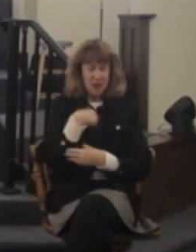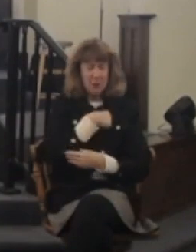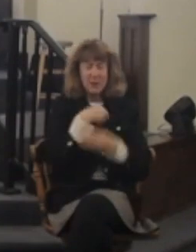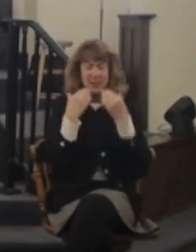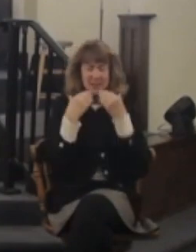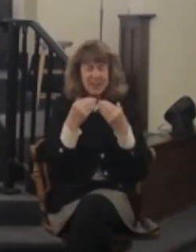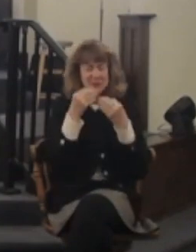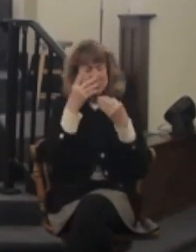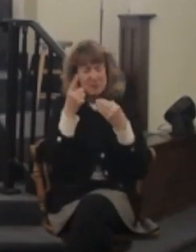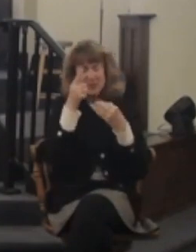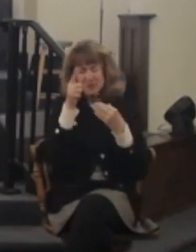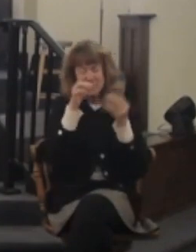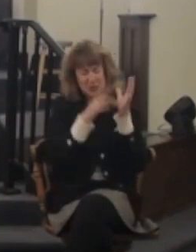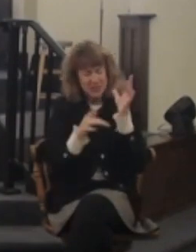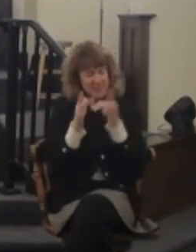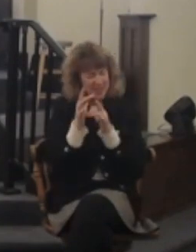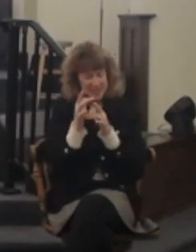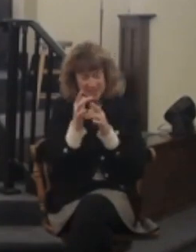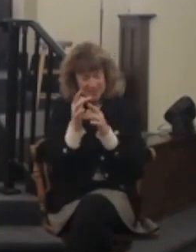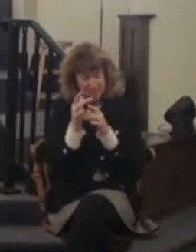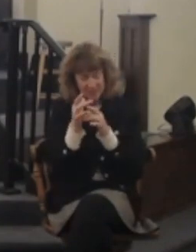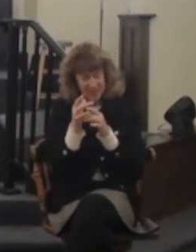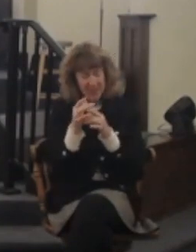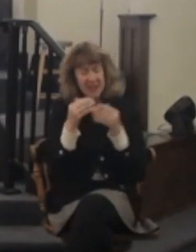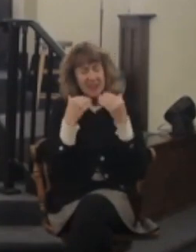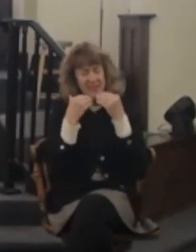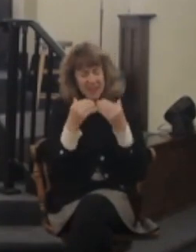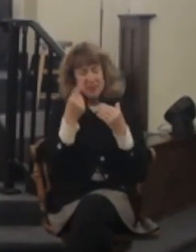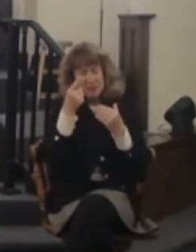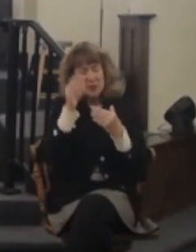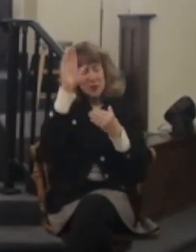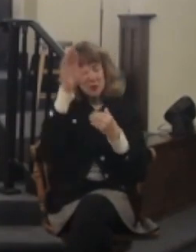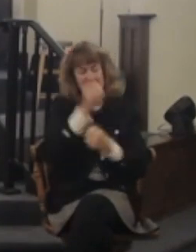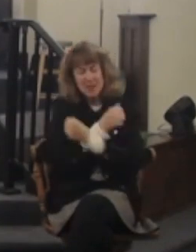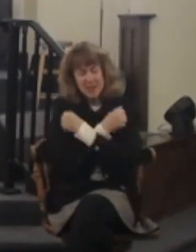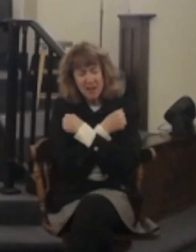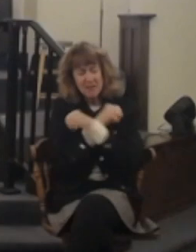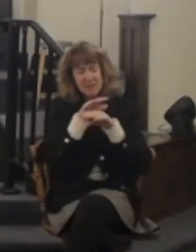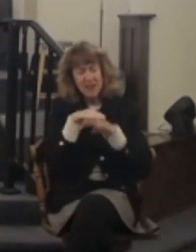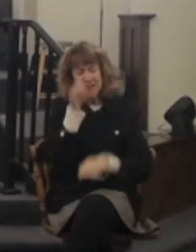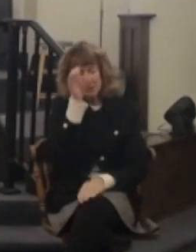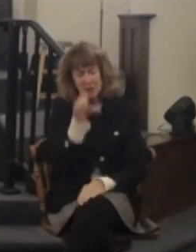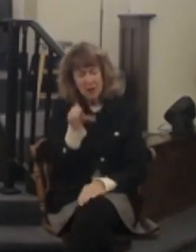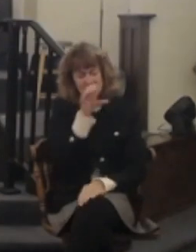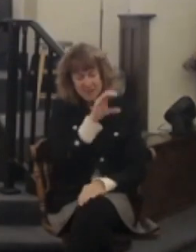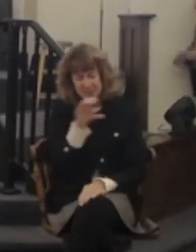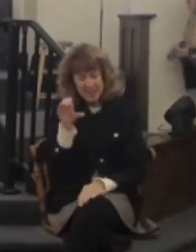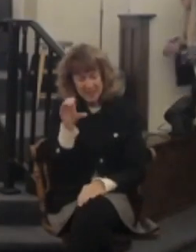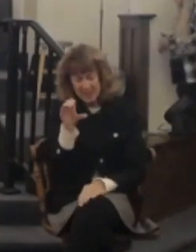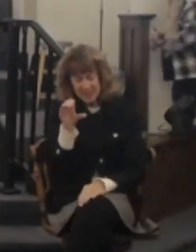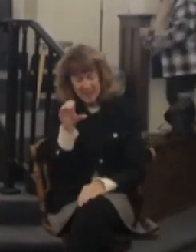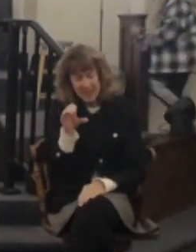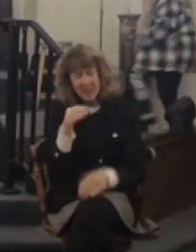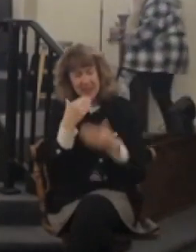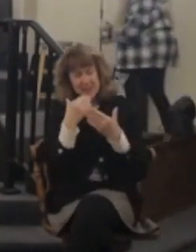for Christ and his gift on the cross. We just ask prayers for everything that's going on in this